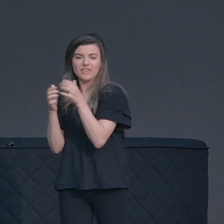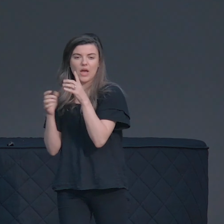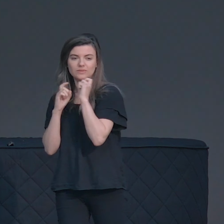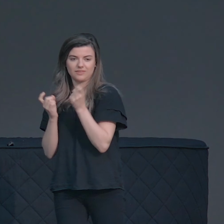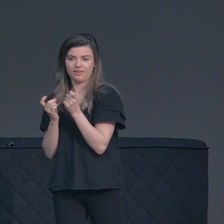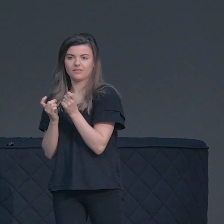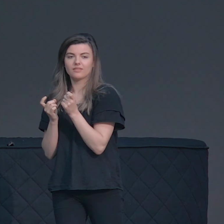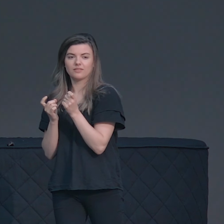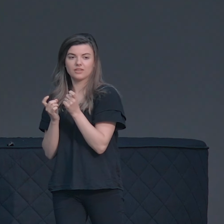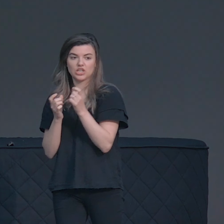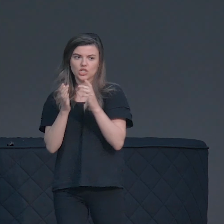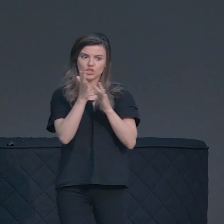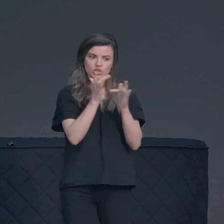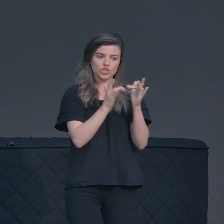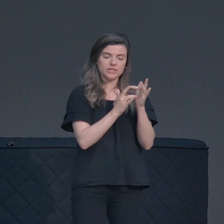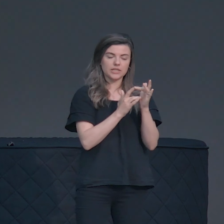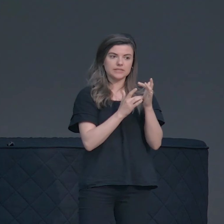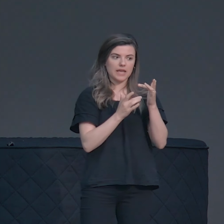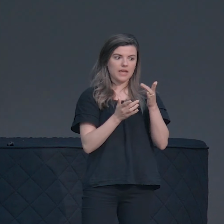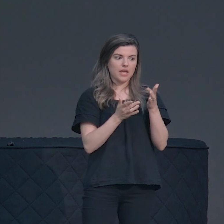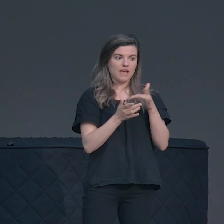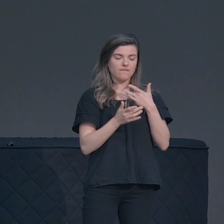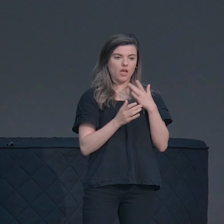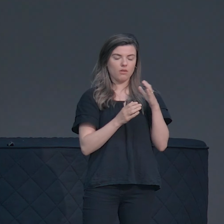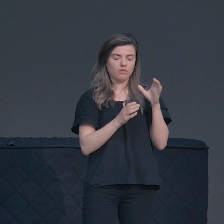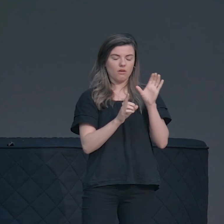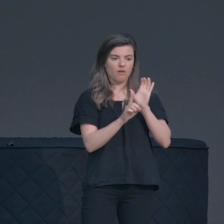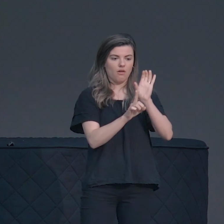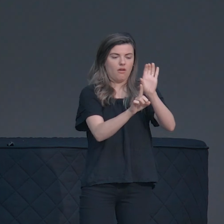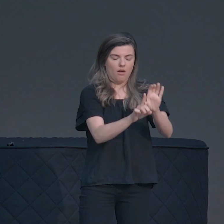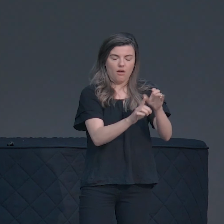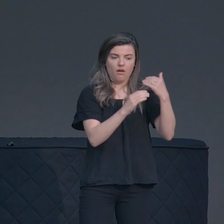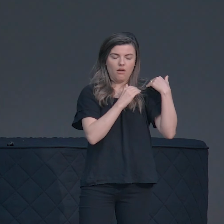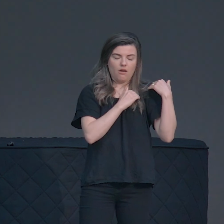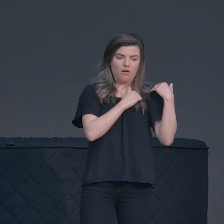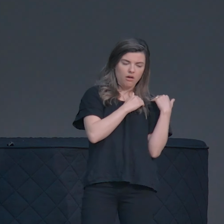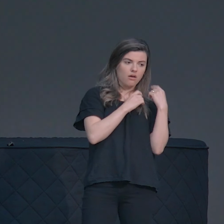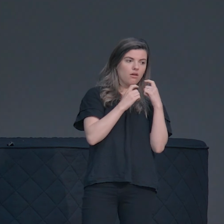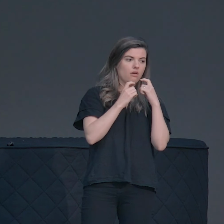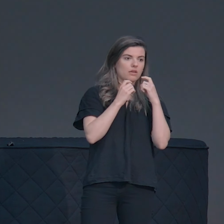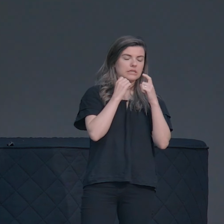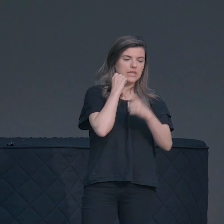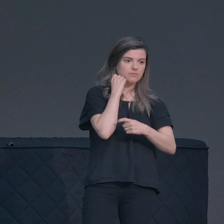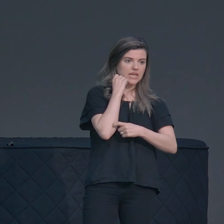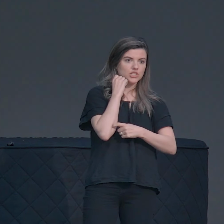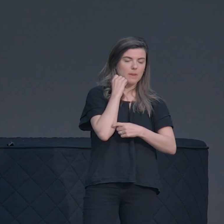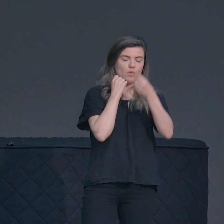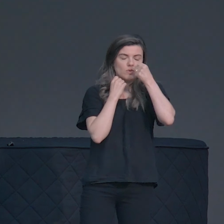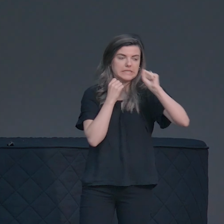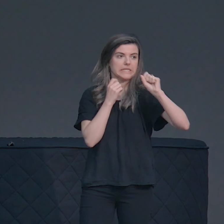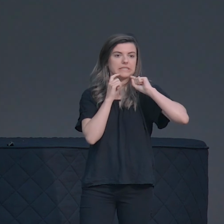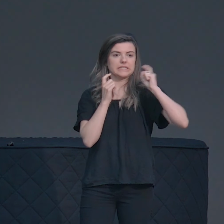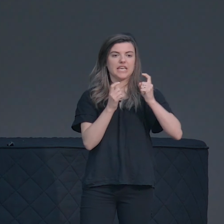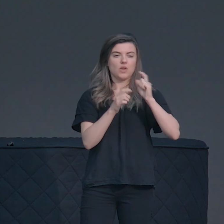Jesus has felt the increasing weight of temptation and resistance to sin his entire